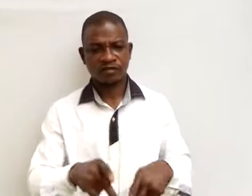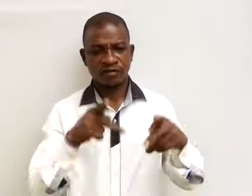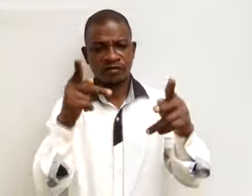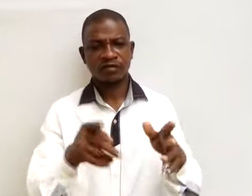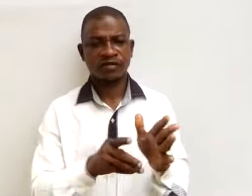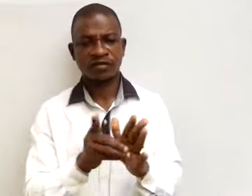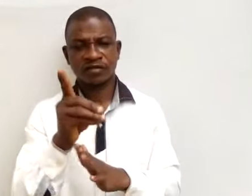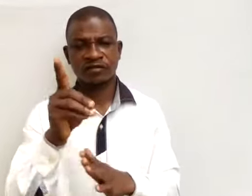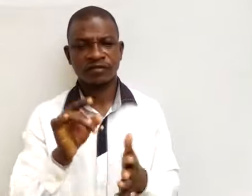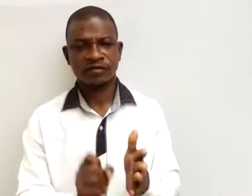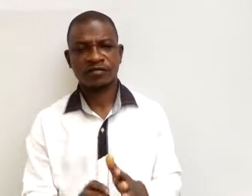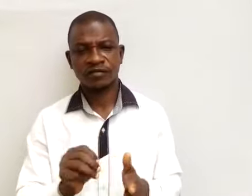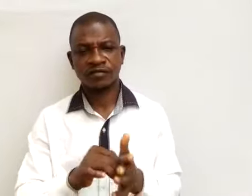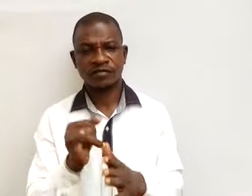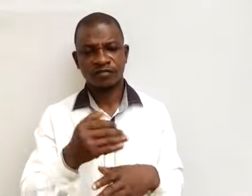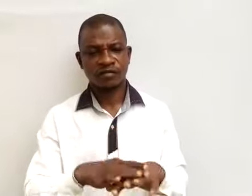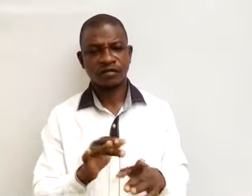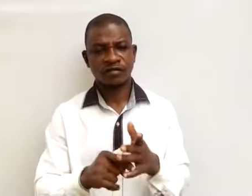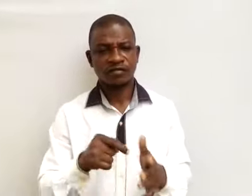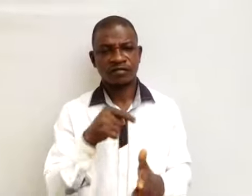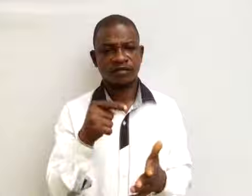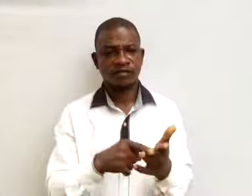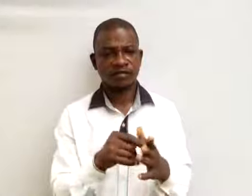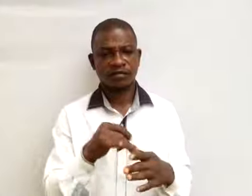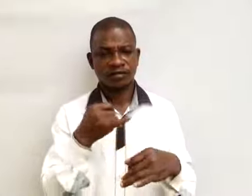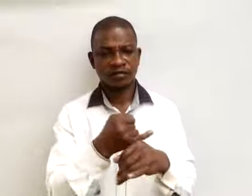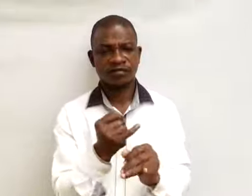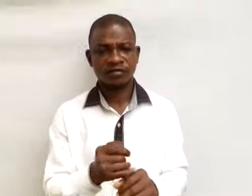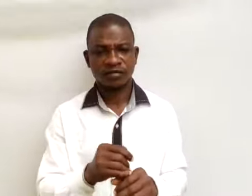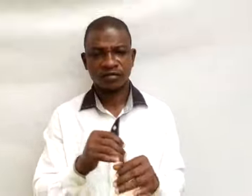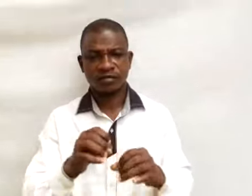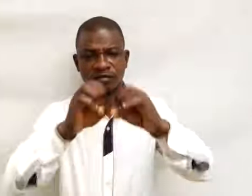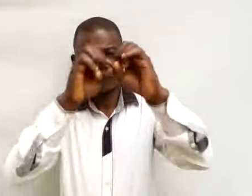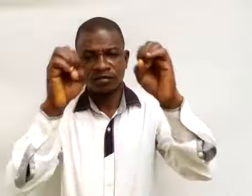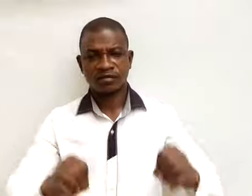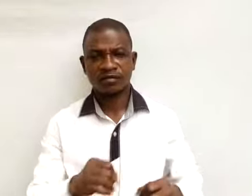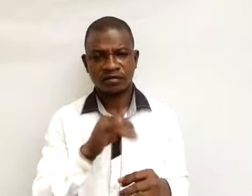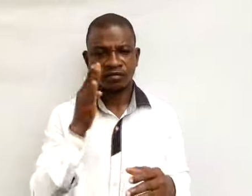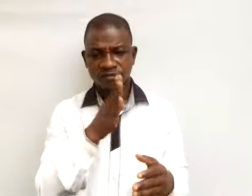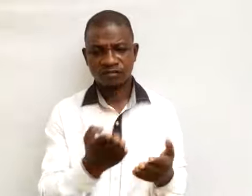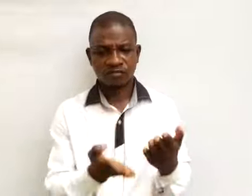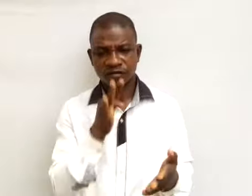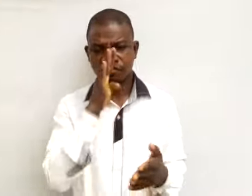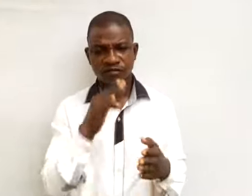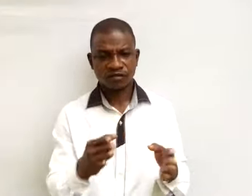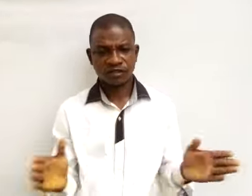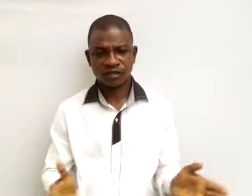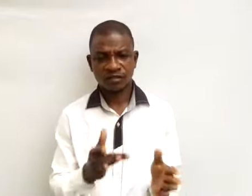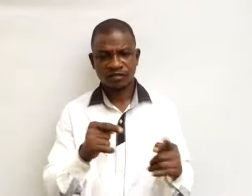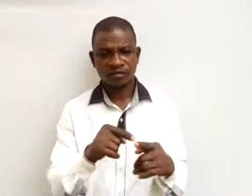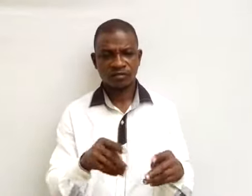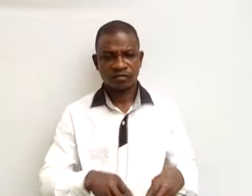development. Based on this, industrial estates may be encouraged to promote development